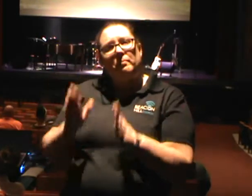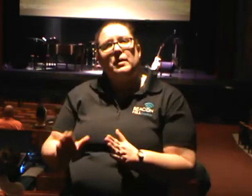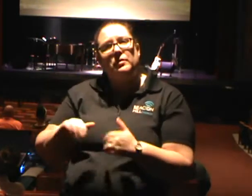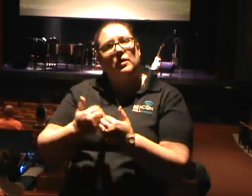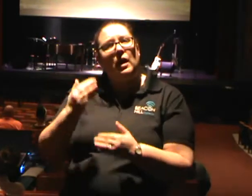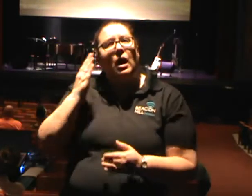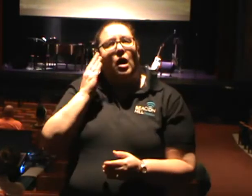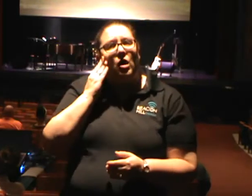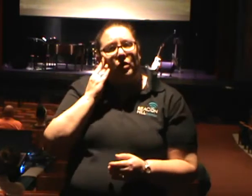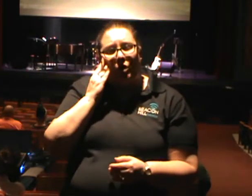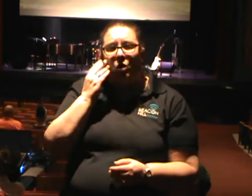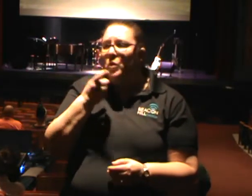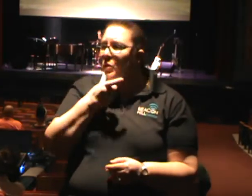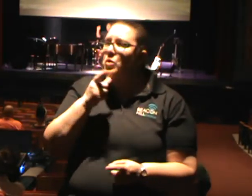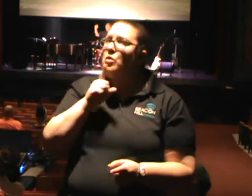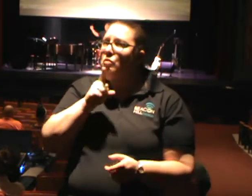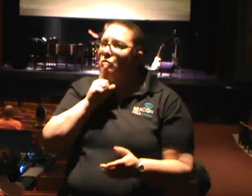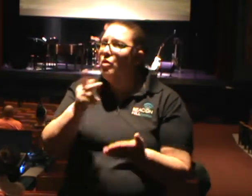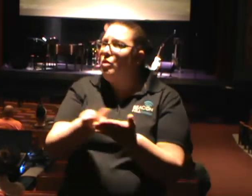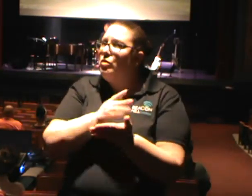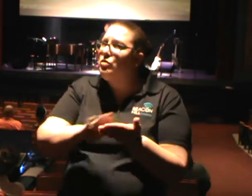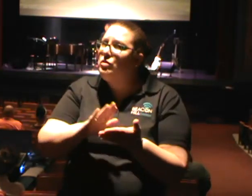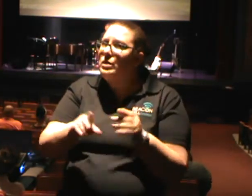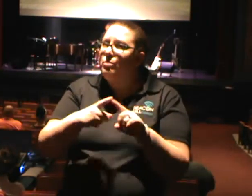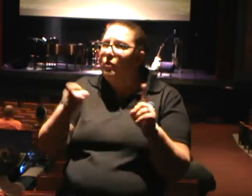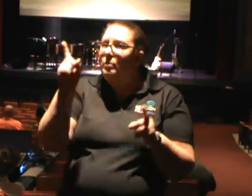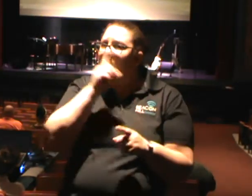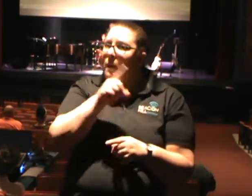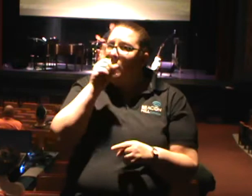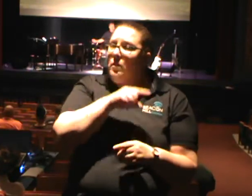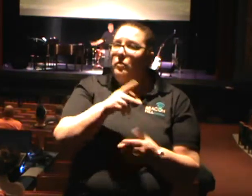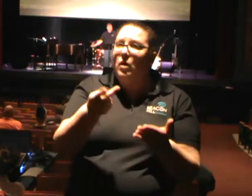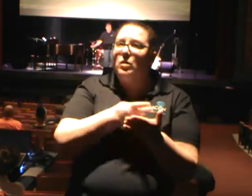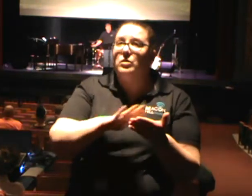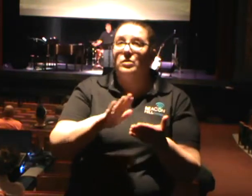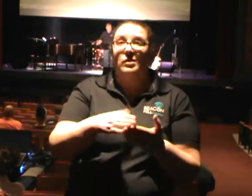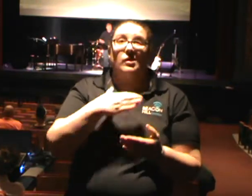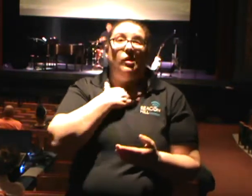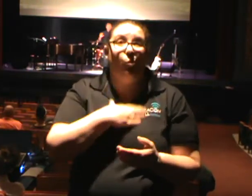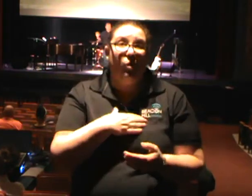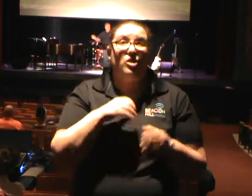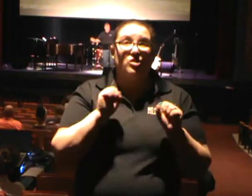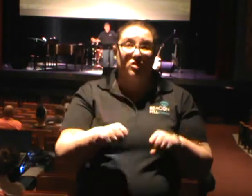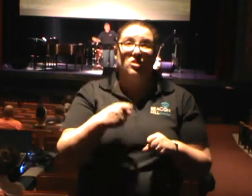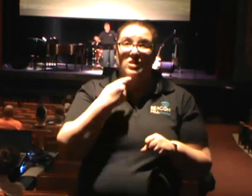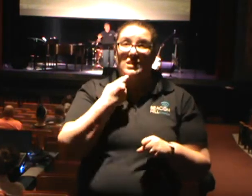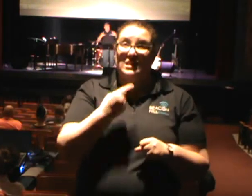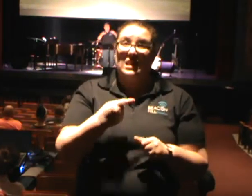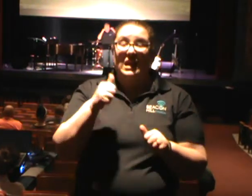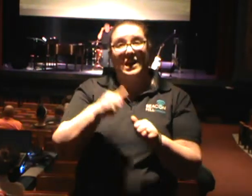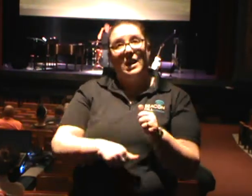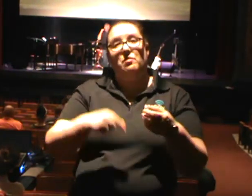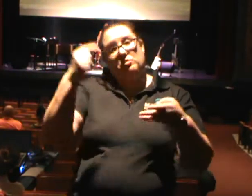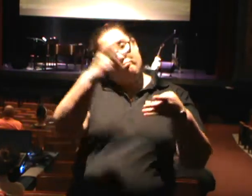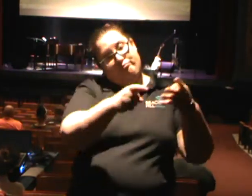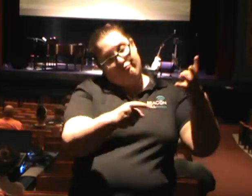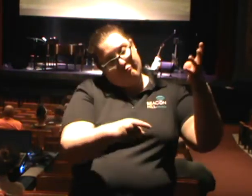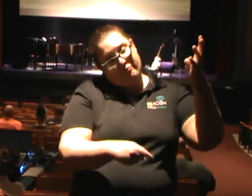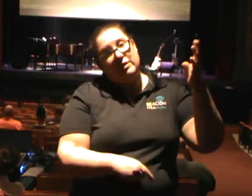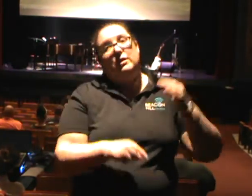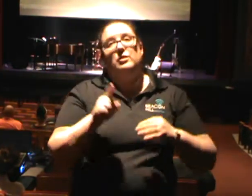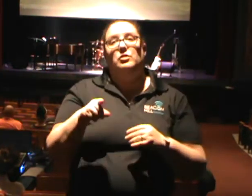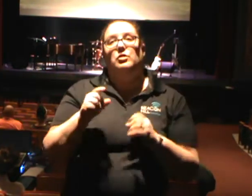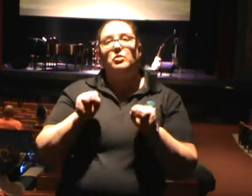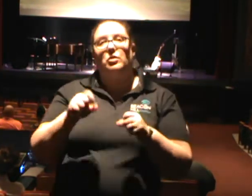know who are the real sheep from the false sheep? And I wish I could tell you every list so you could have a check